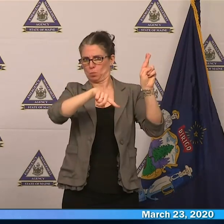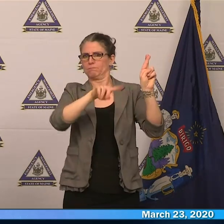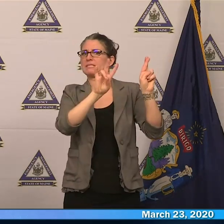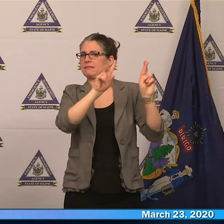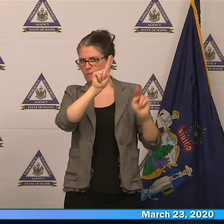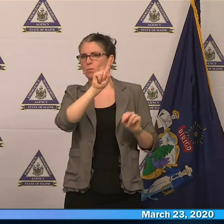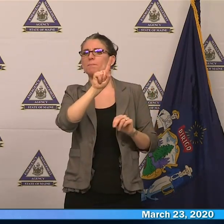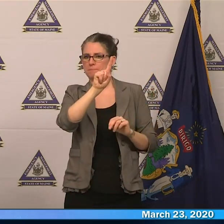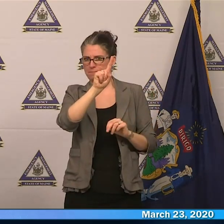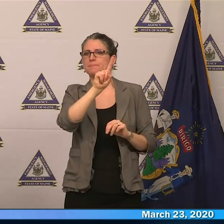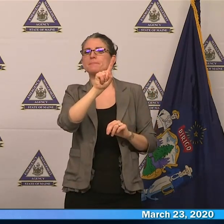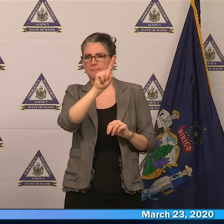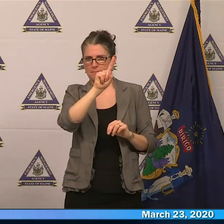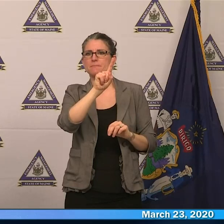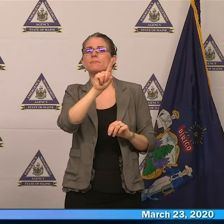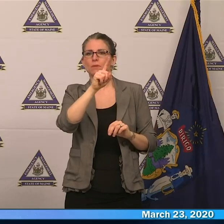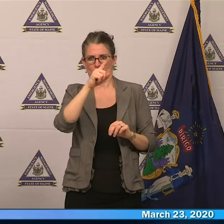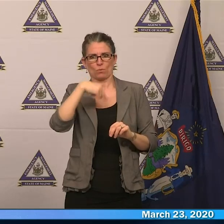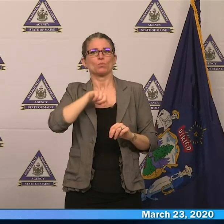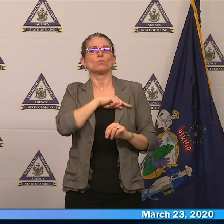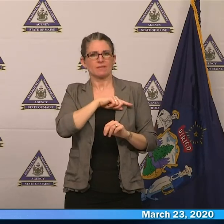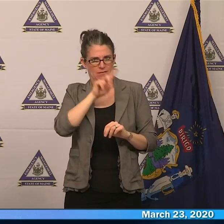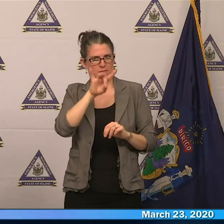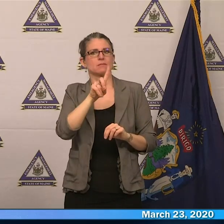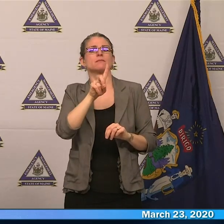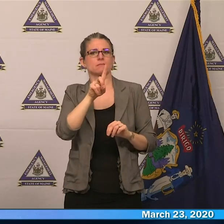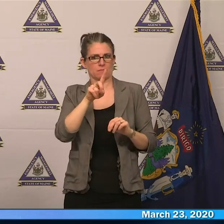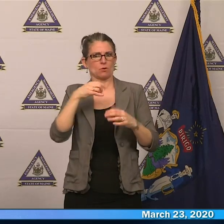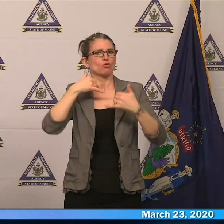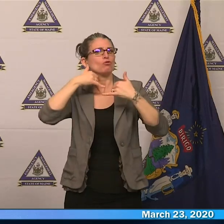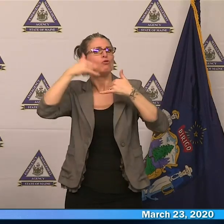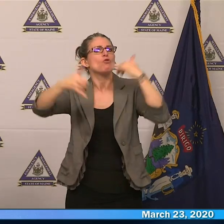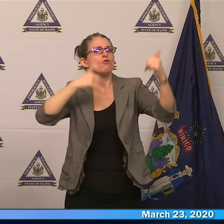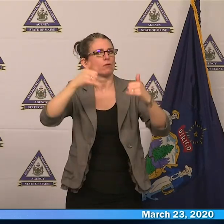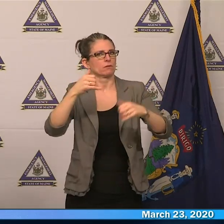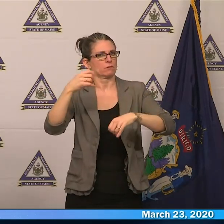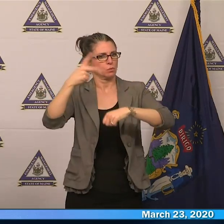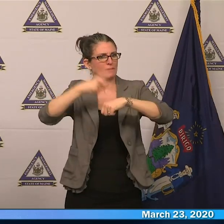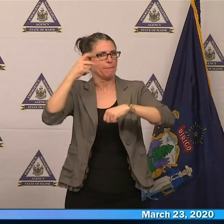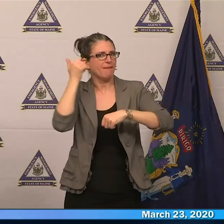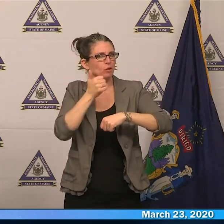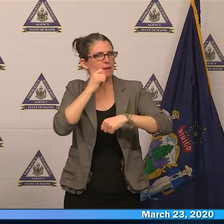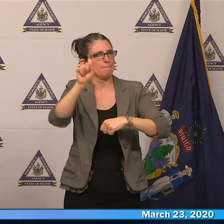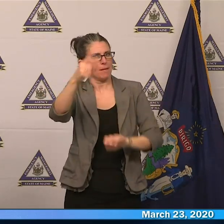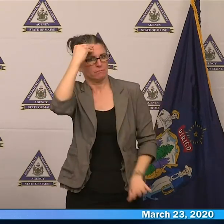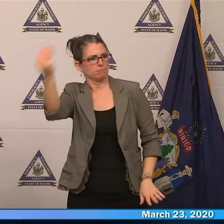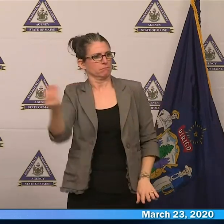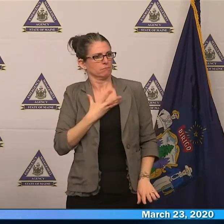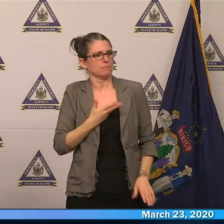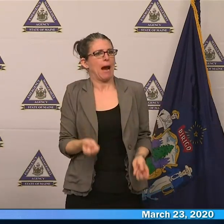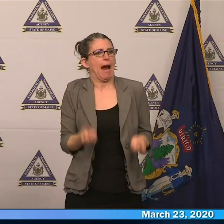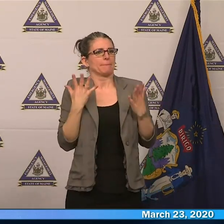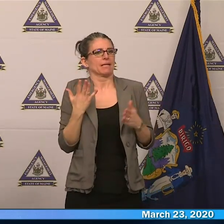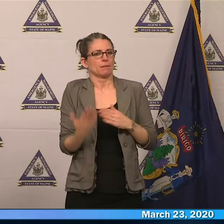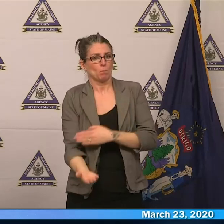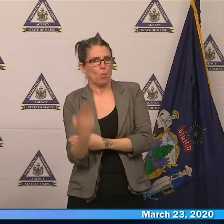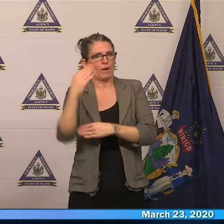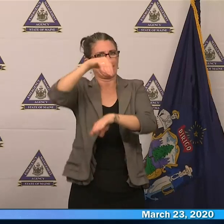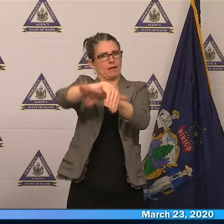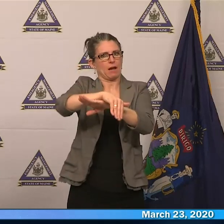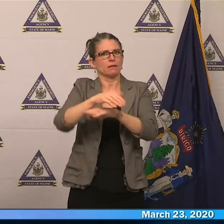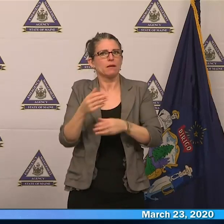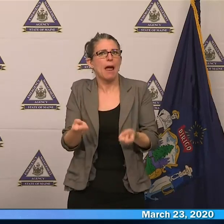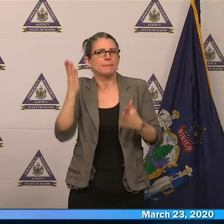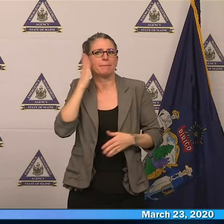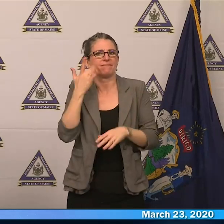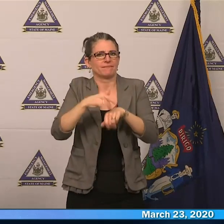into us on a twice daily basis the availability of a number of different resources, including ICU beds as